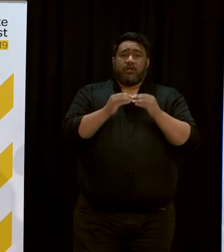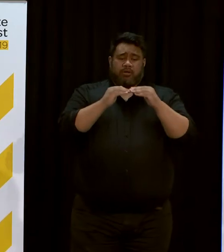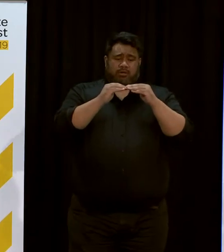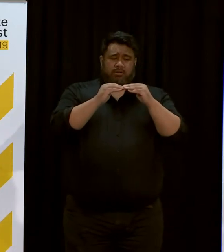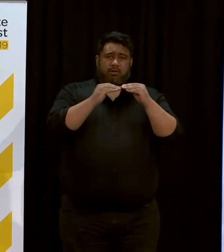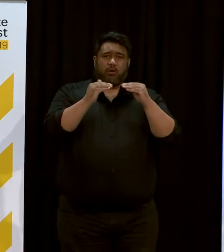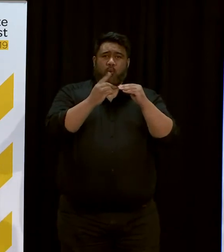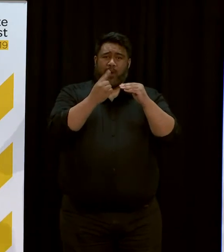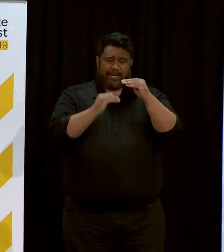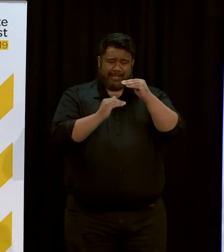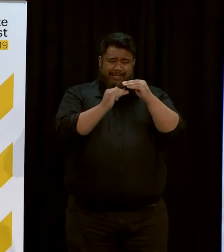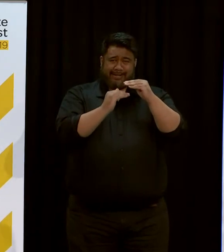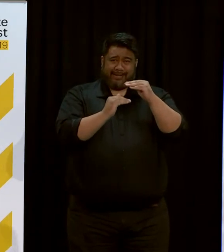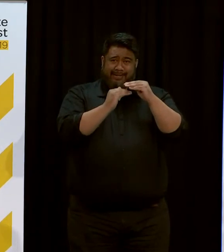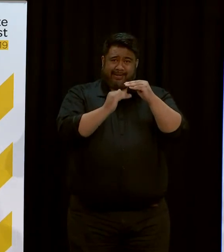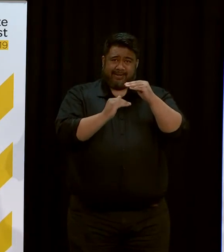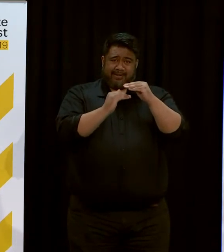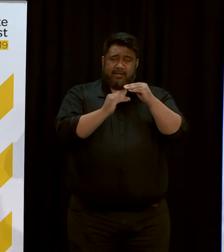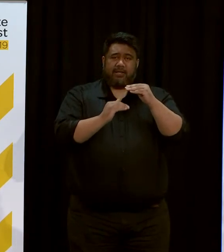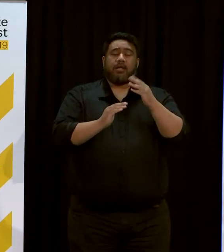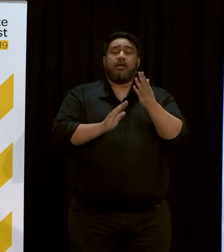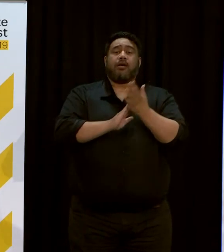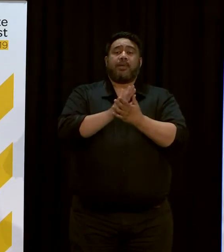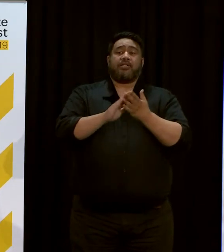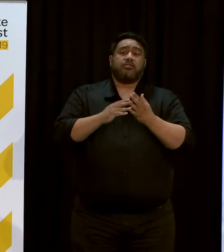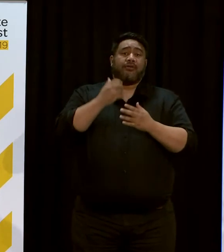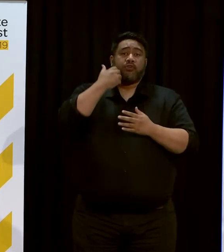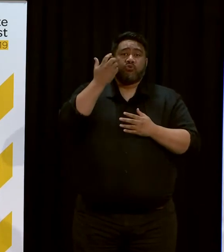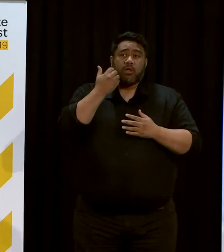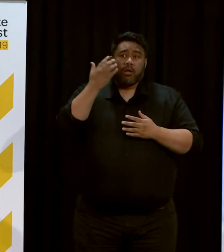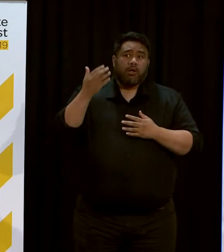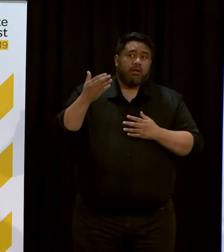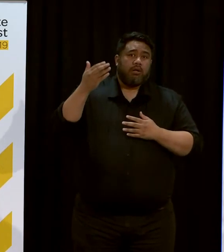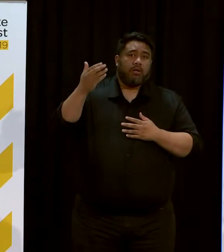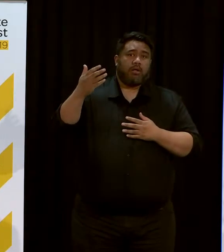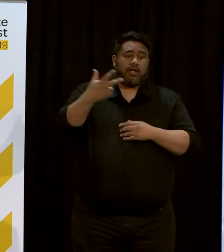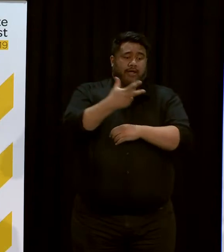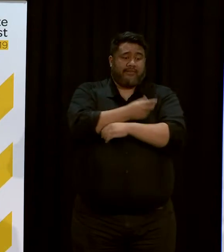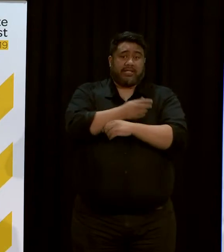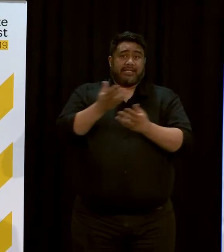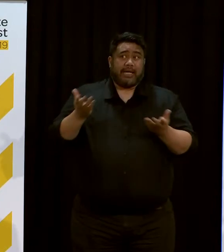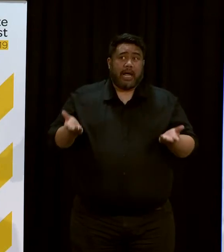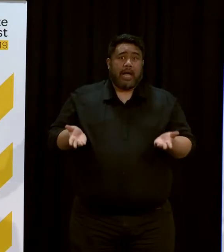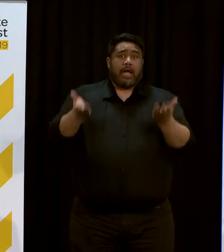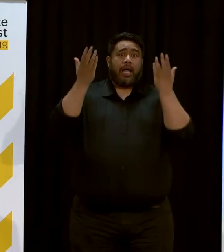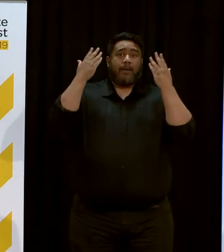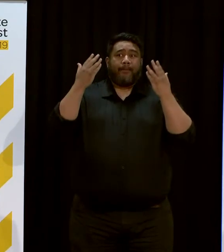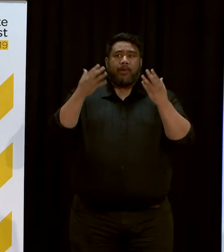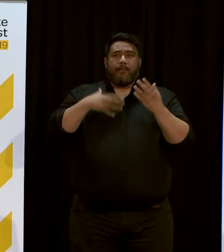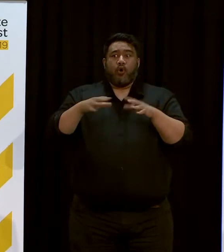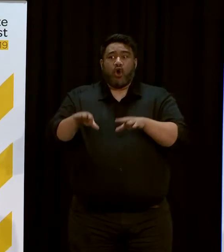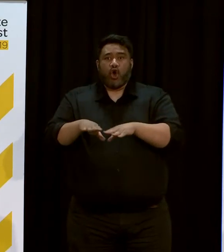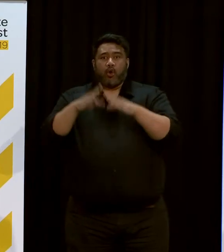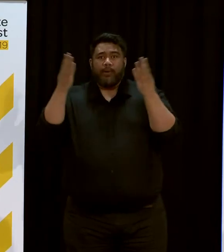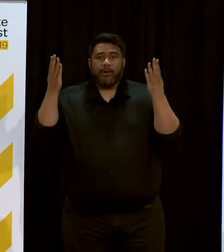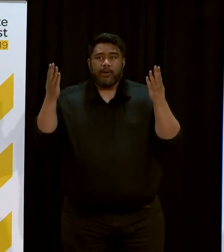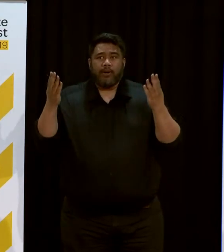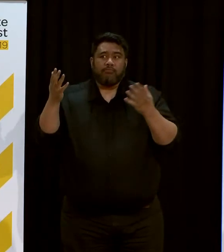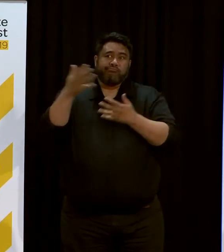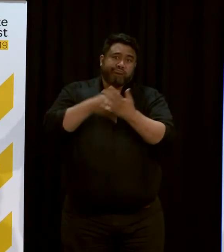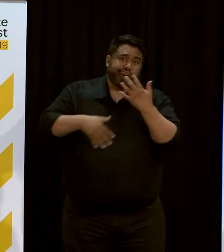have a lower number of cases even in the future when we're more highly vaccinated and are looking to ease restrictions. It will make it easier for